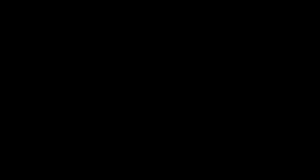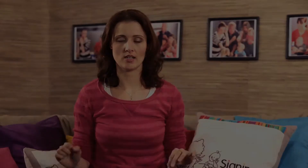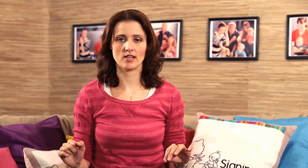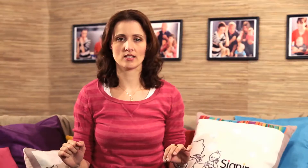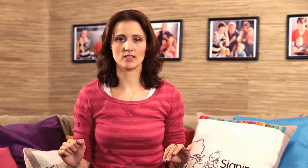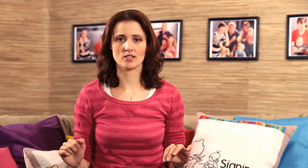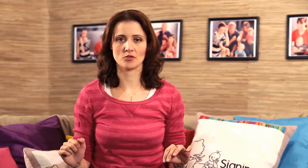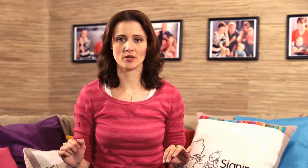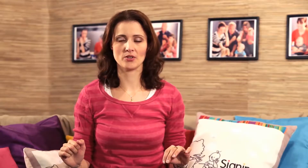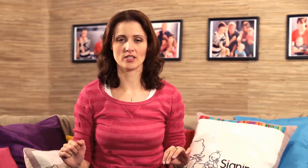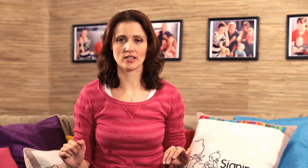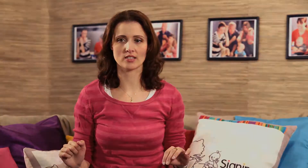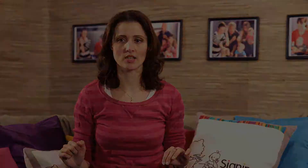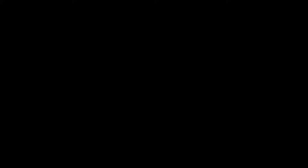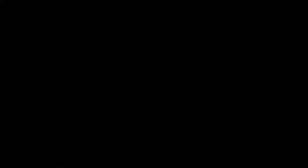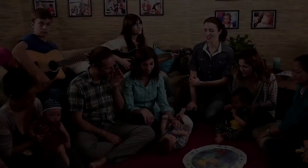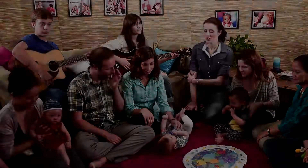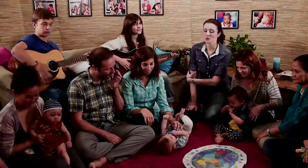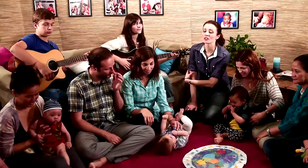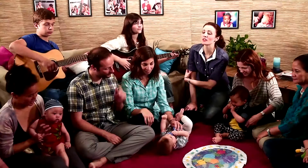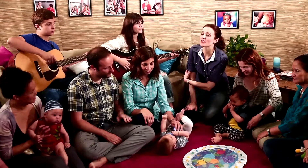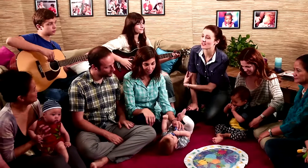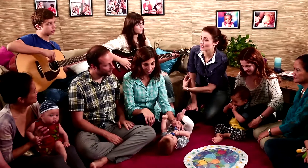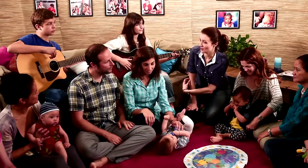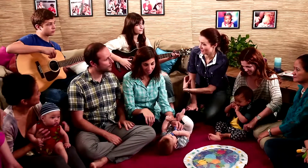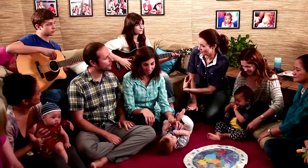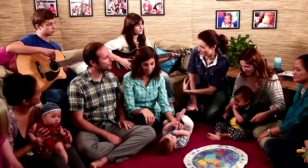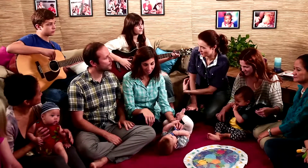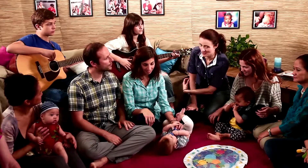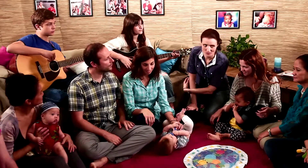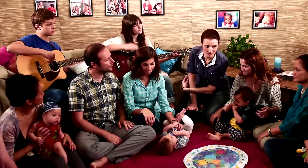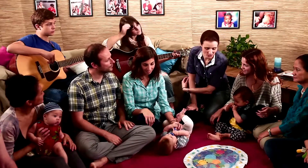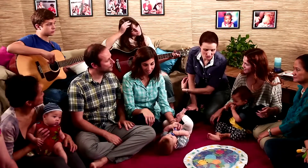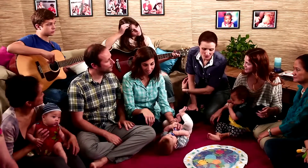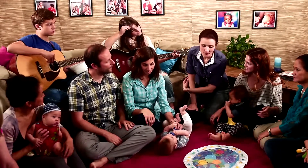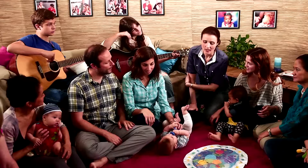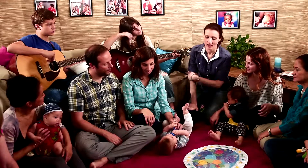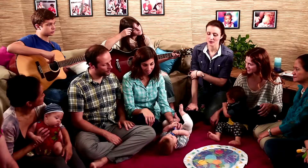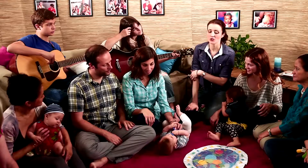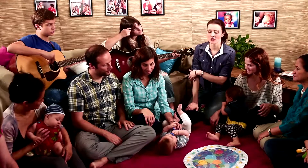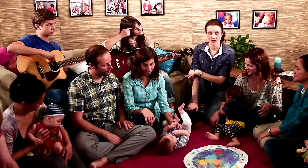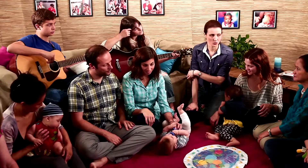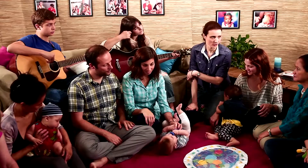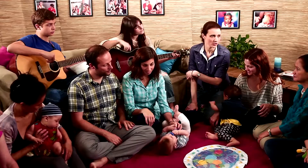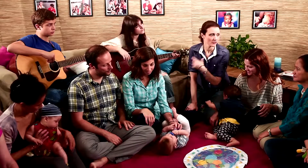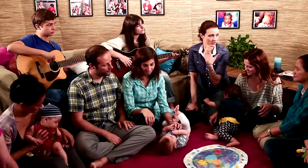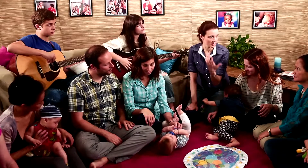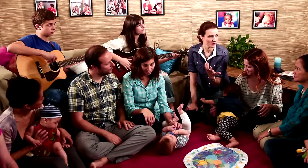And that's the list of priority signs. So we're going to revisit that song that I taught you a few minutes ago. And we're going to change out the words so you have another example of